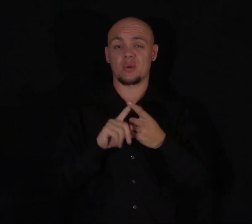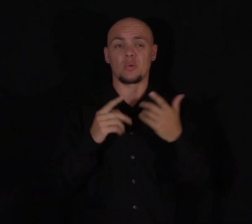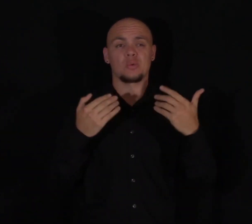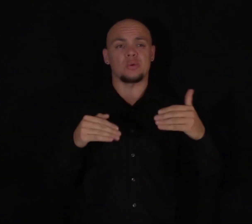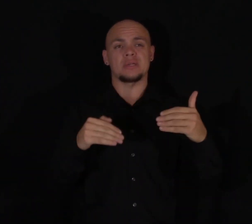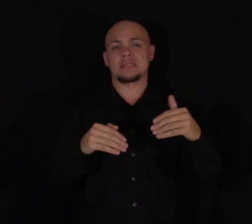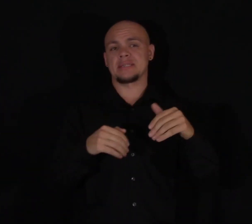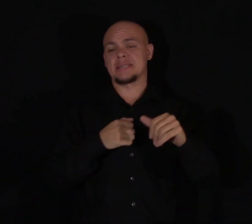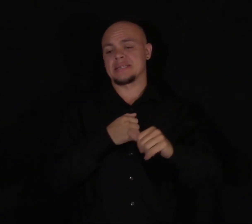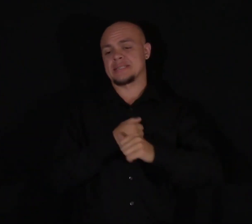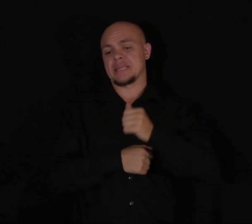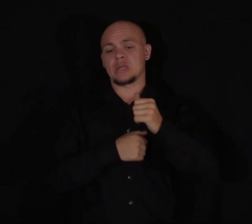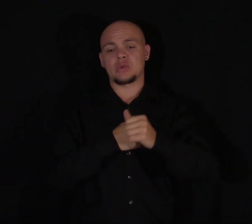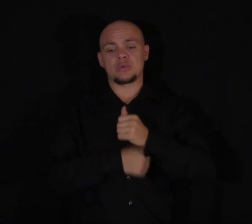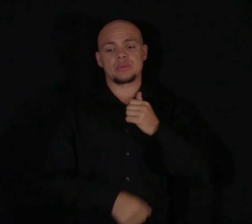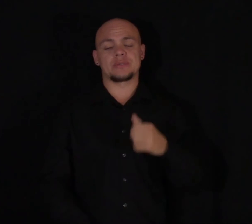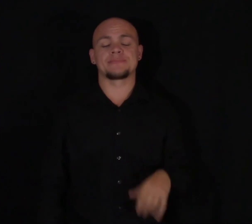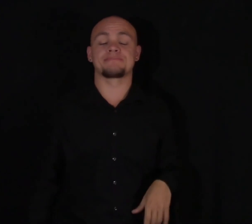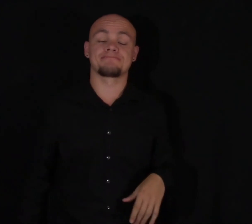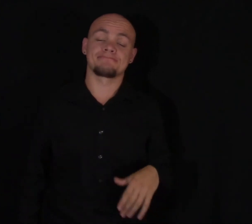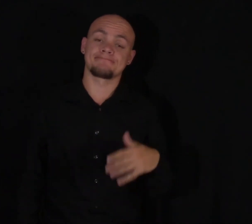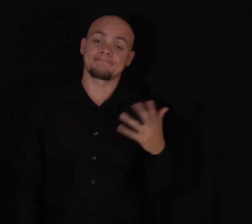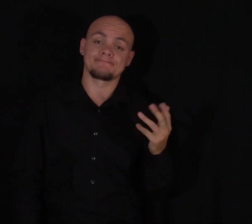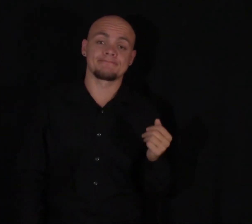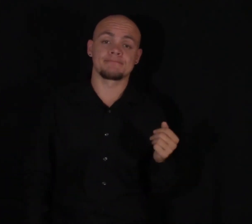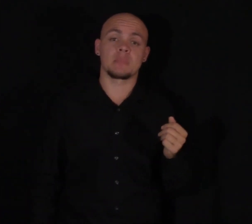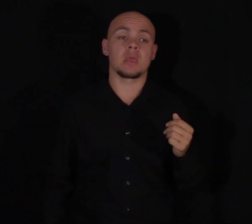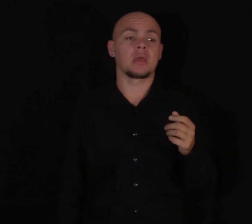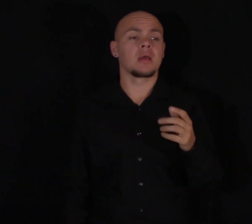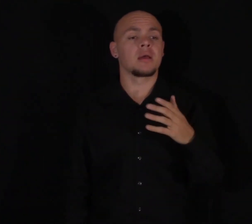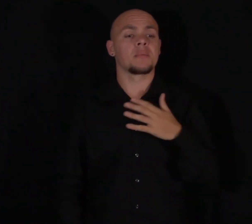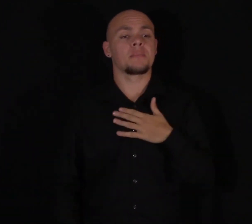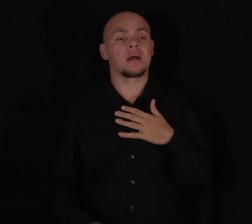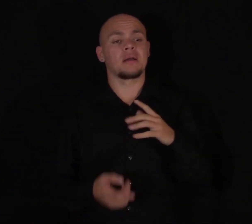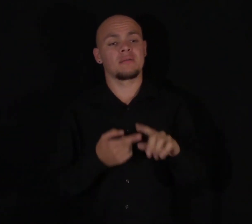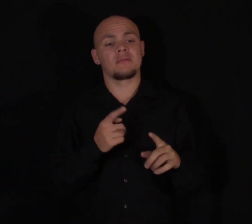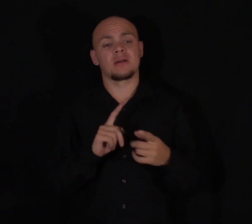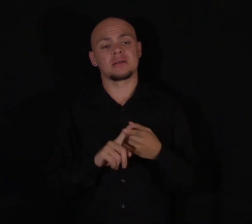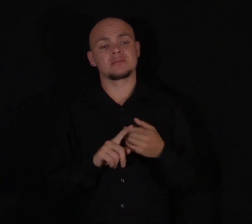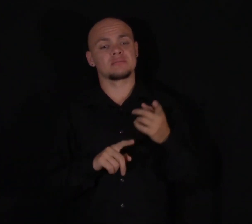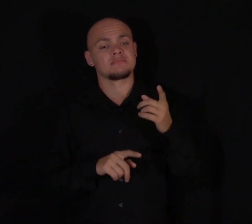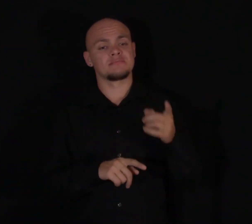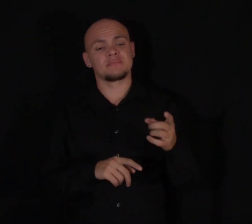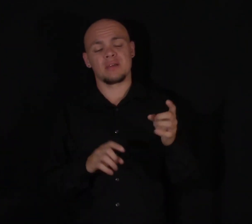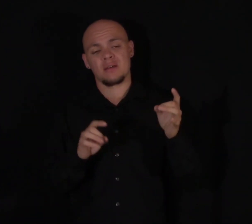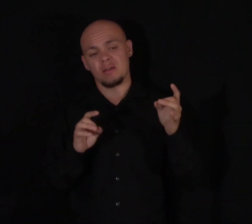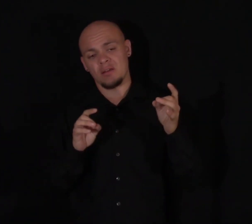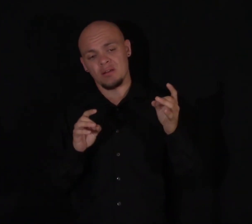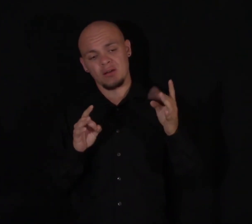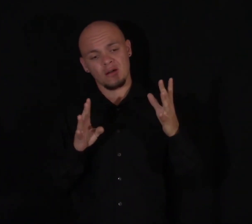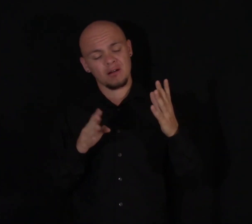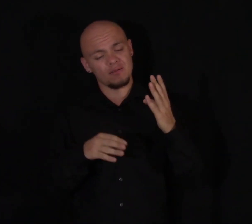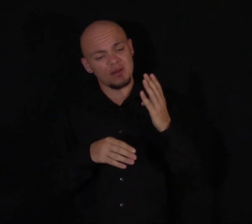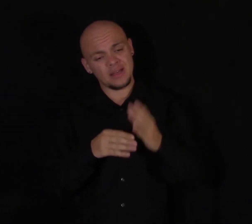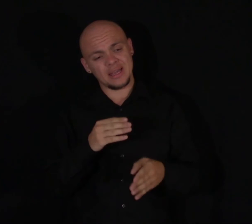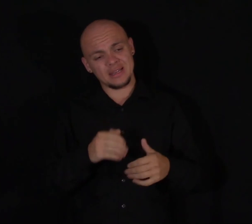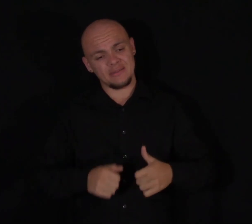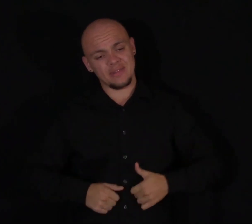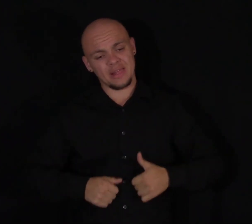relapse. Alas! Why did they preserve so miserable and detested a life? It was surely that I